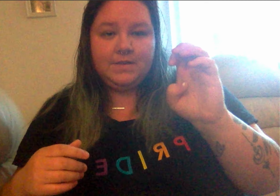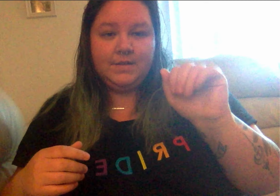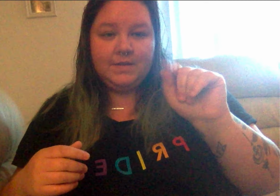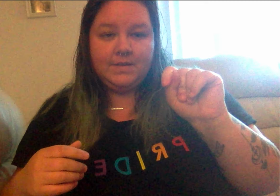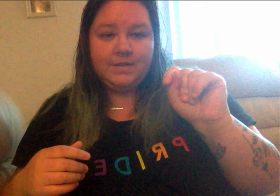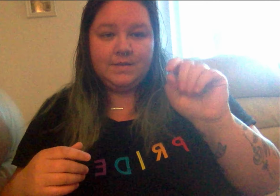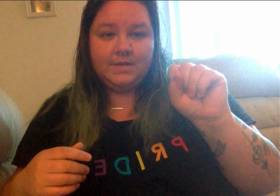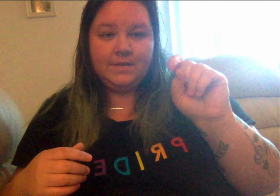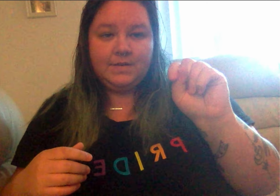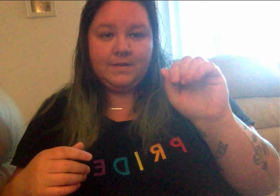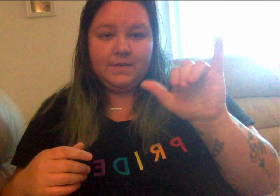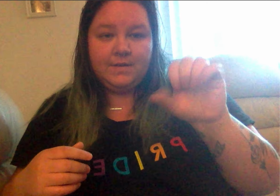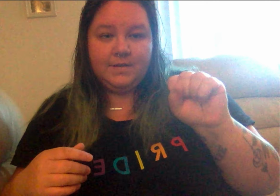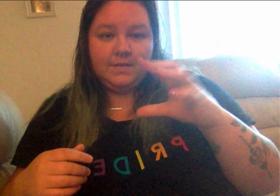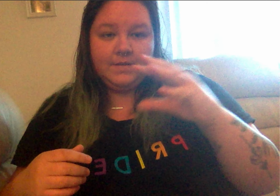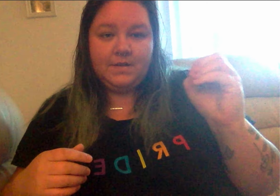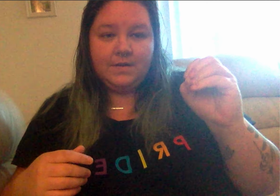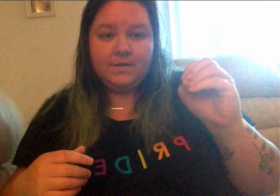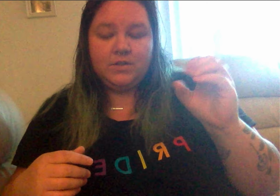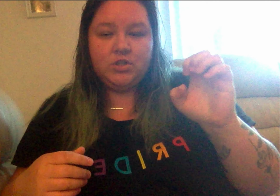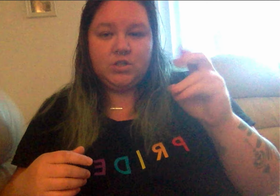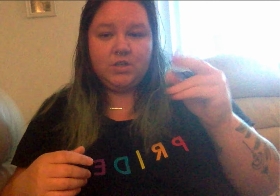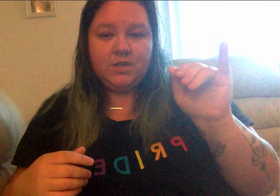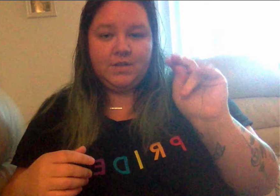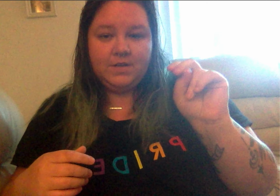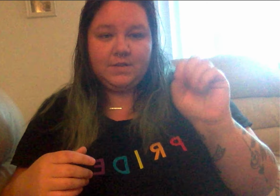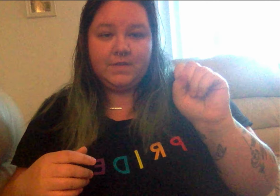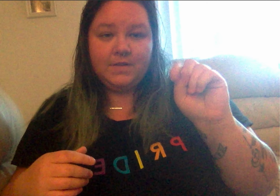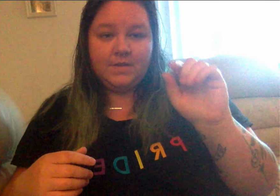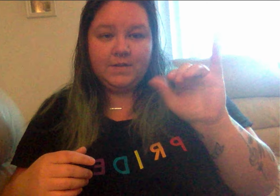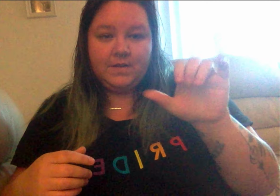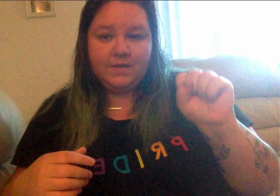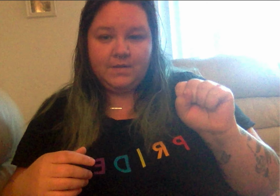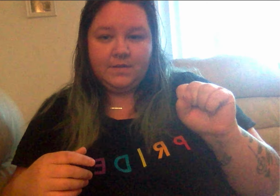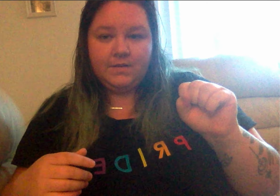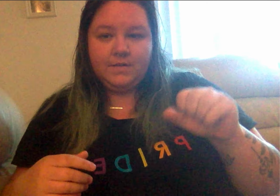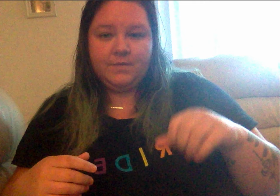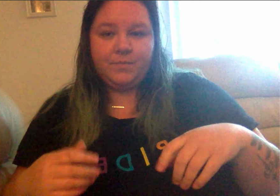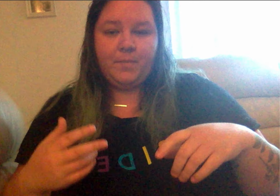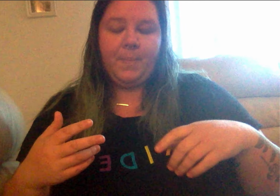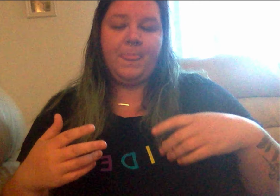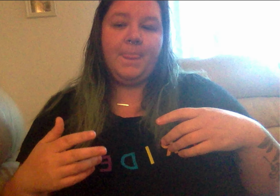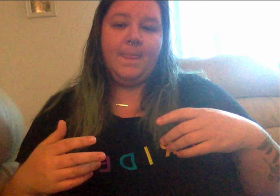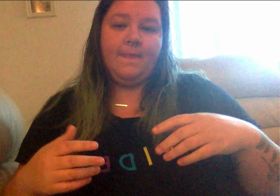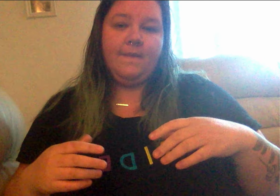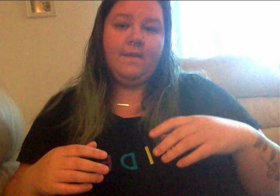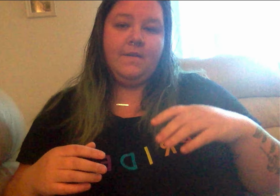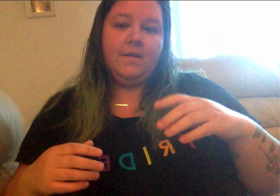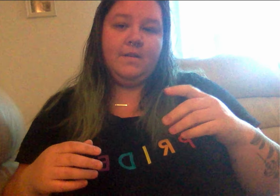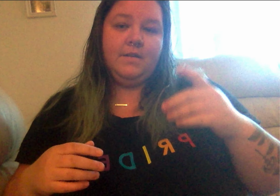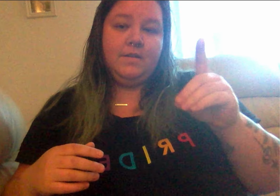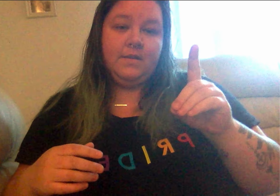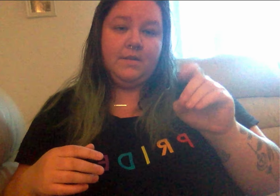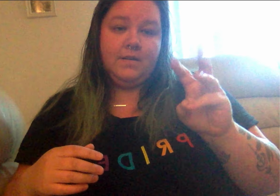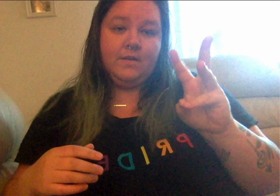stays. The frame parts are referred to as the down tube, top tube,